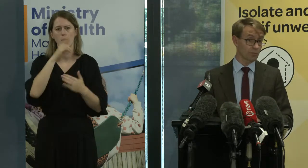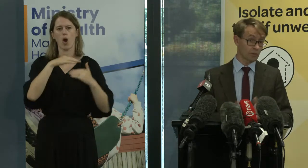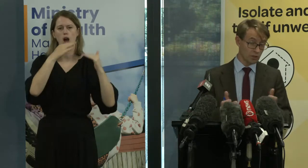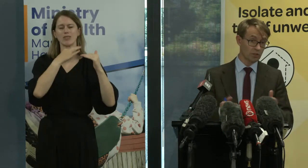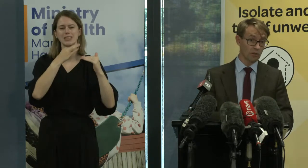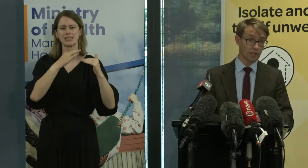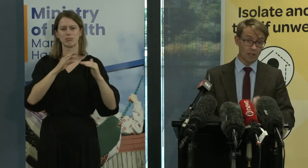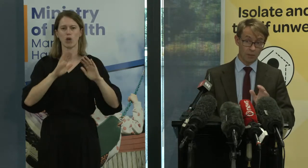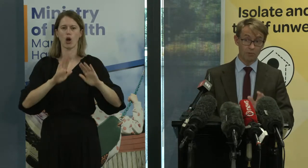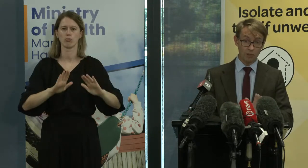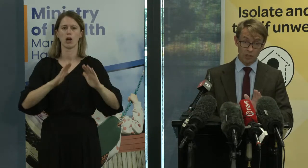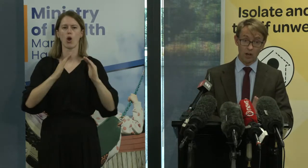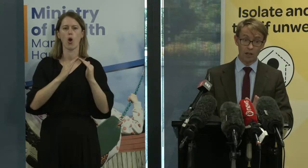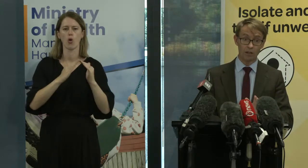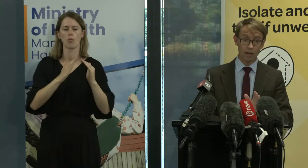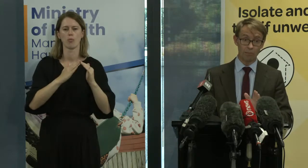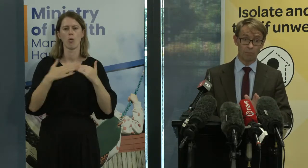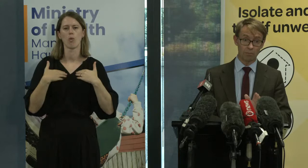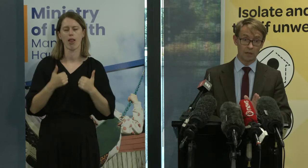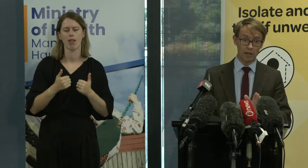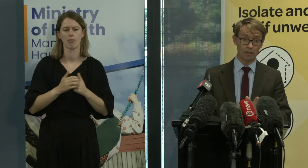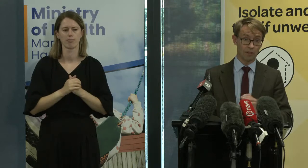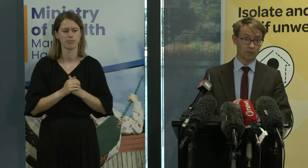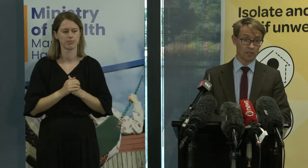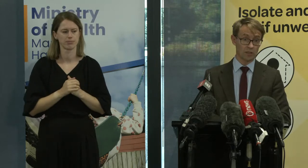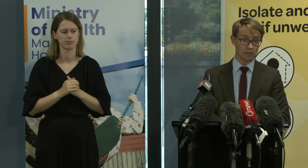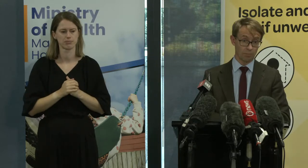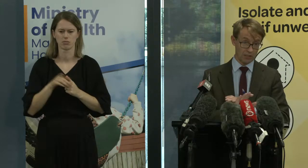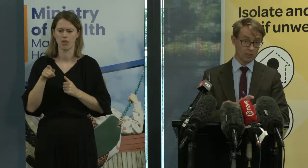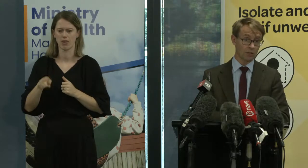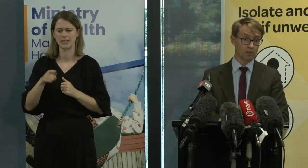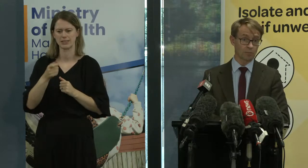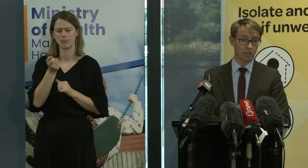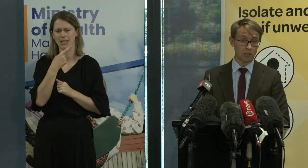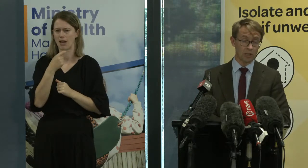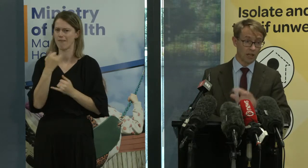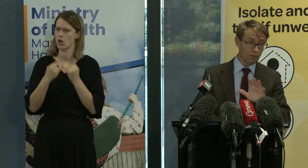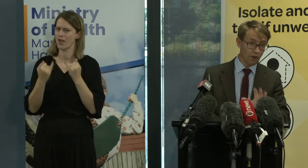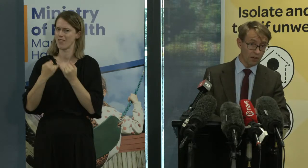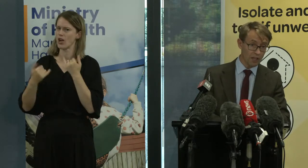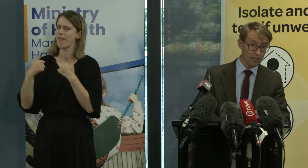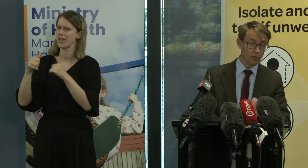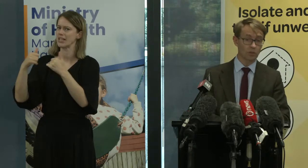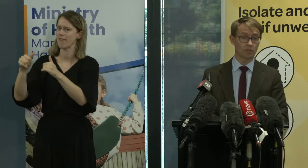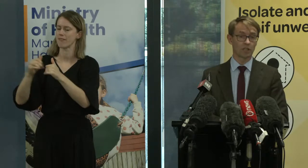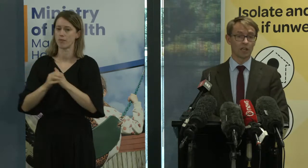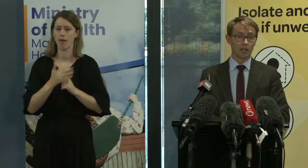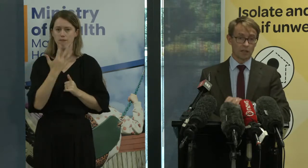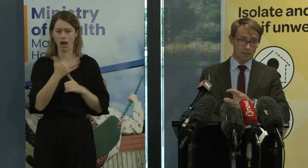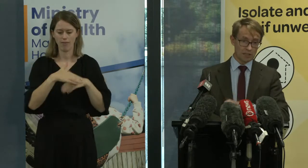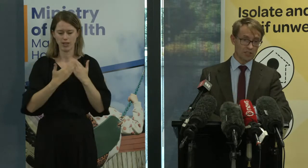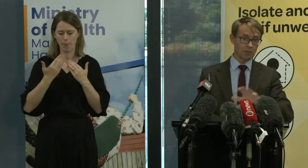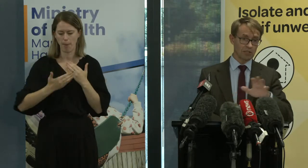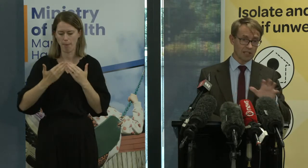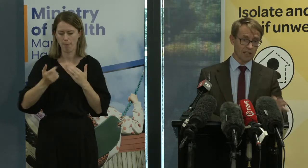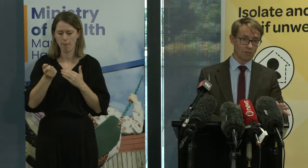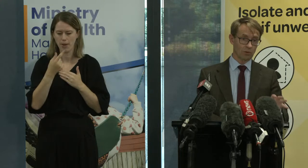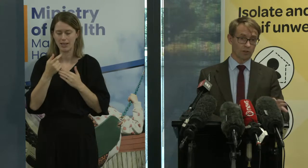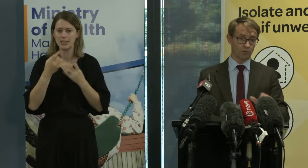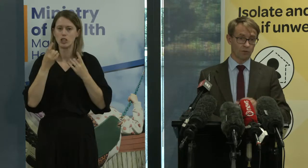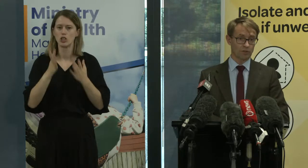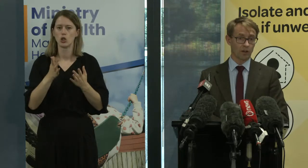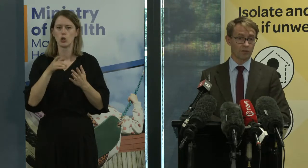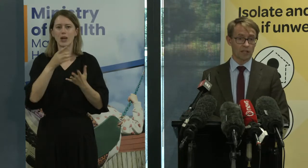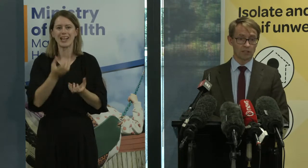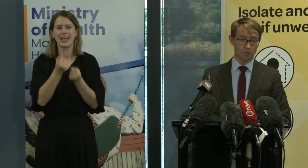out of hospital, which is great. I mean, very high efficacy, this Paxlovid especially. 5-day course, needs to be started